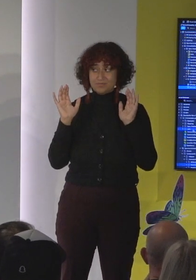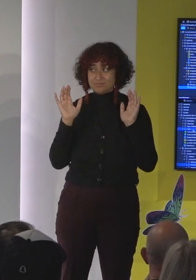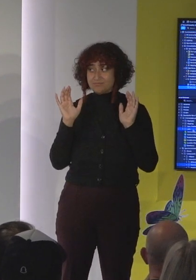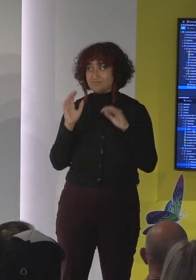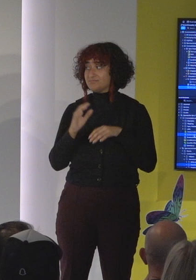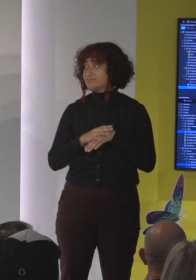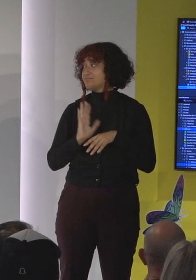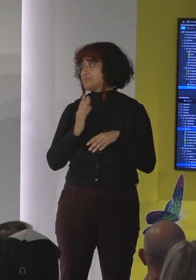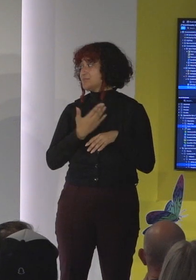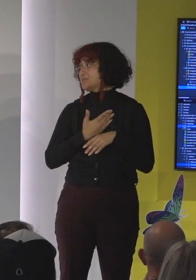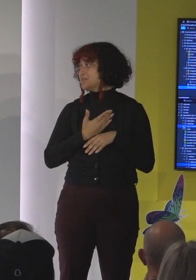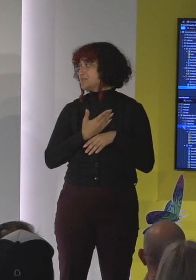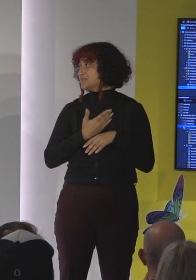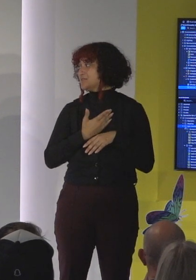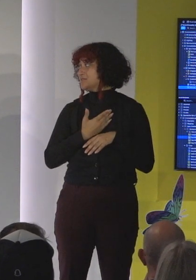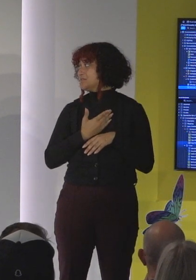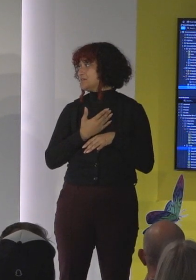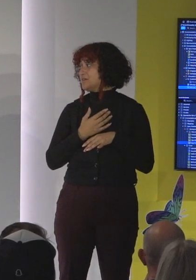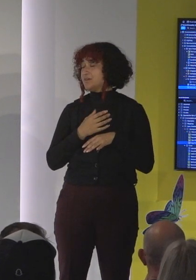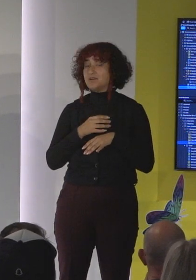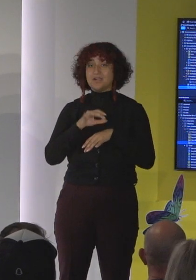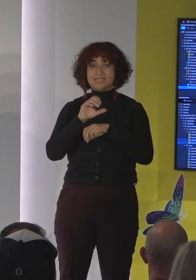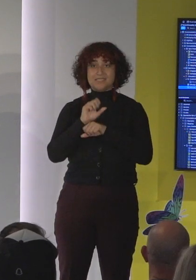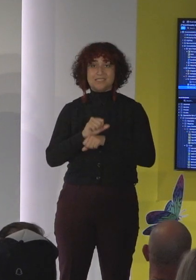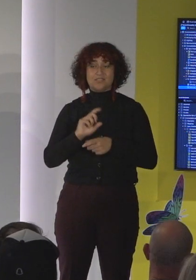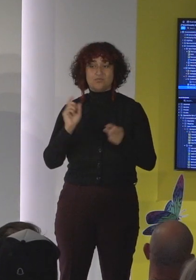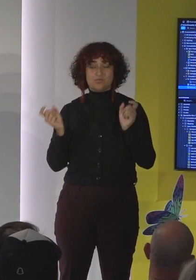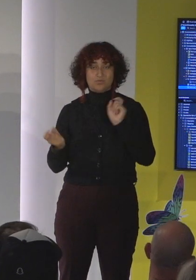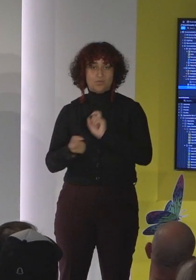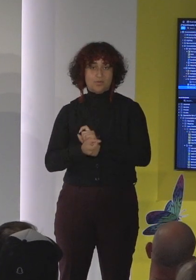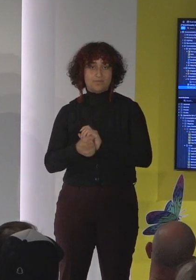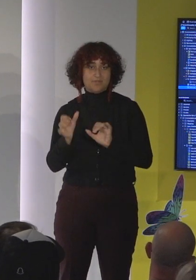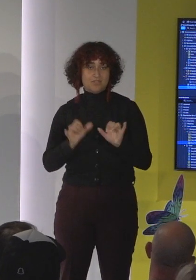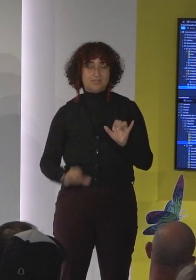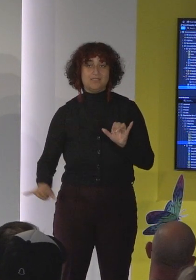And our sync transform.